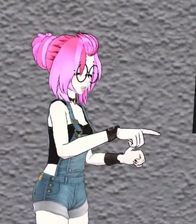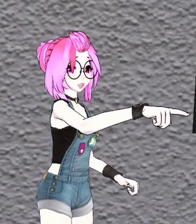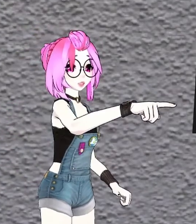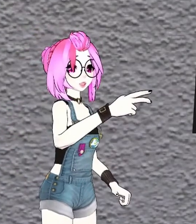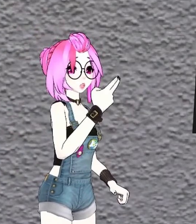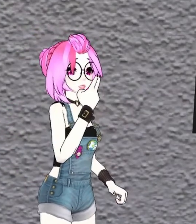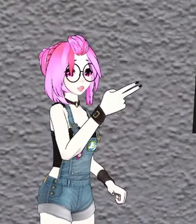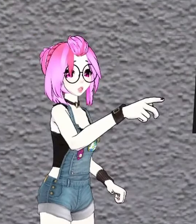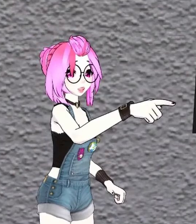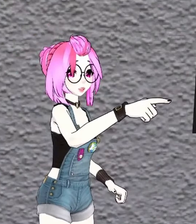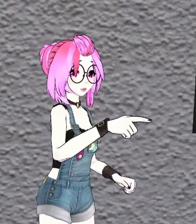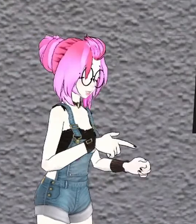Paige, I'm putting you in charge to watch everybody.